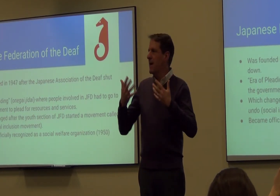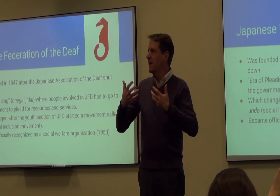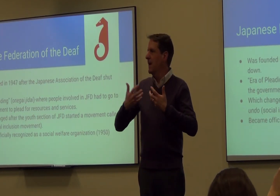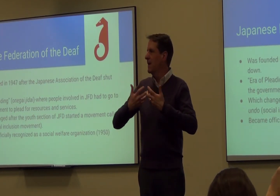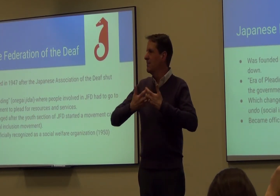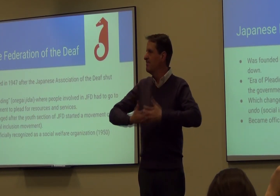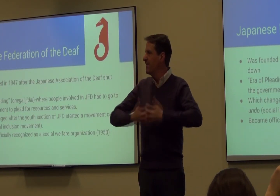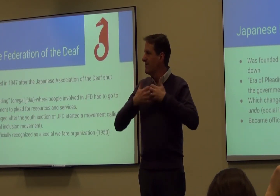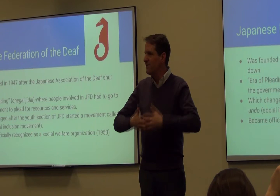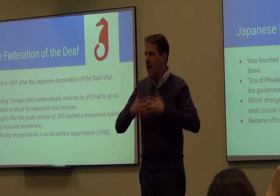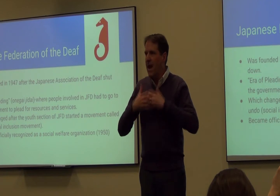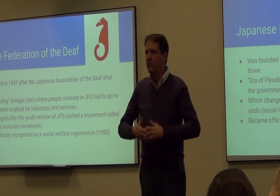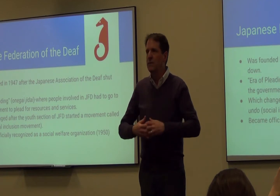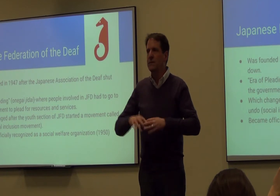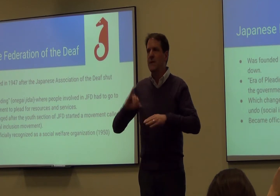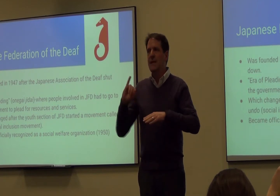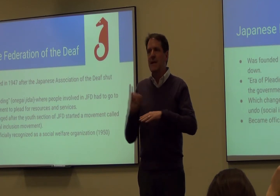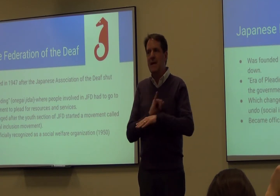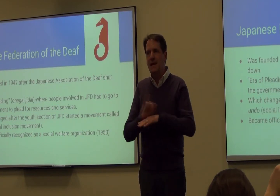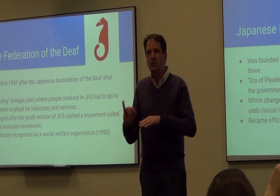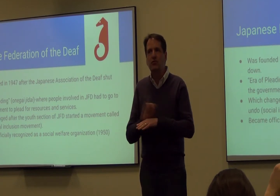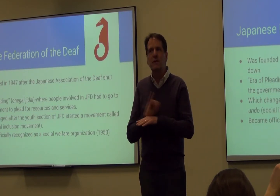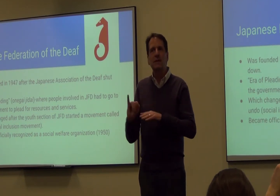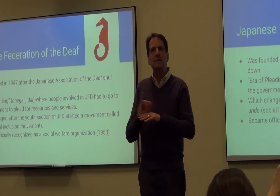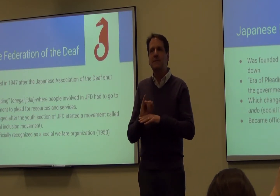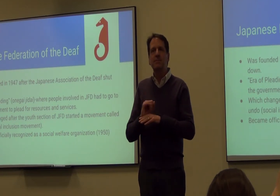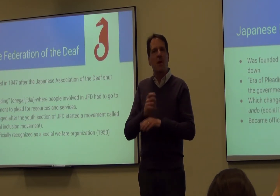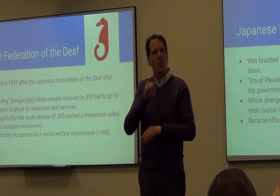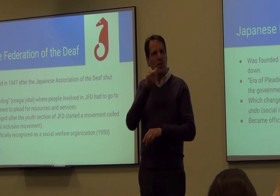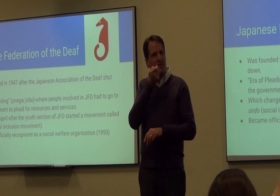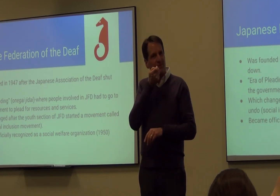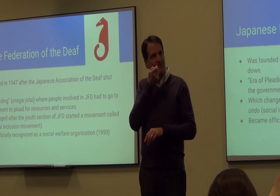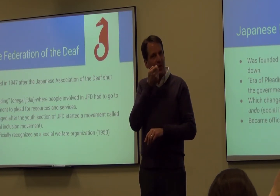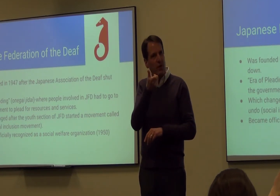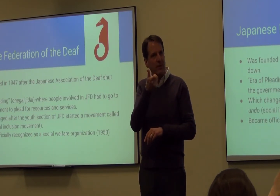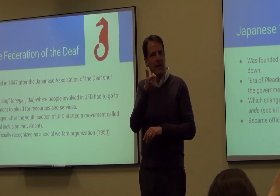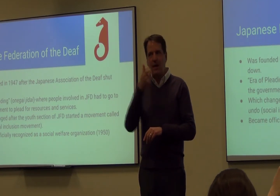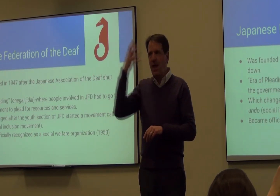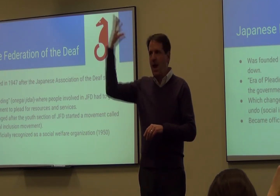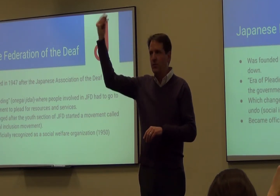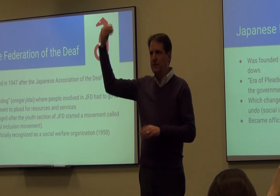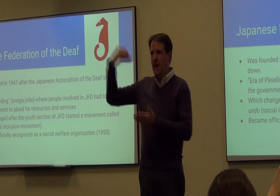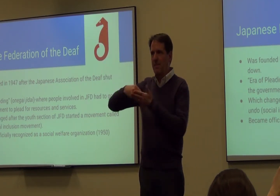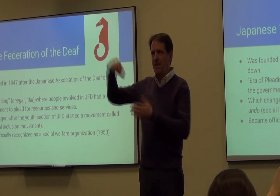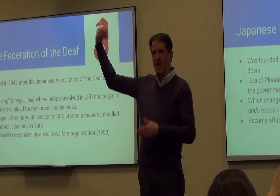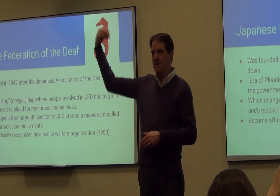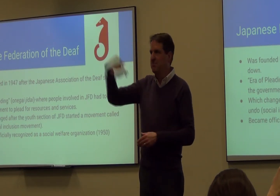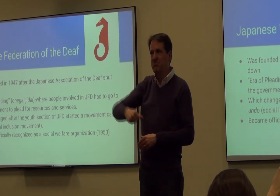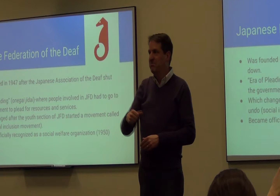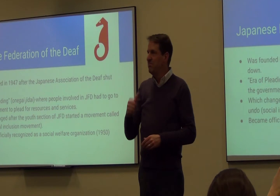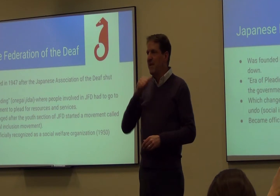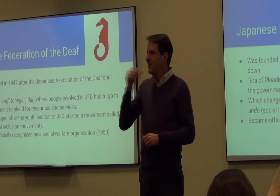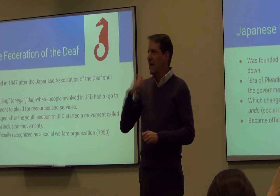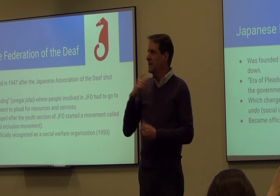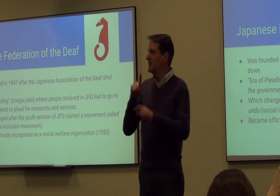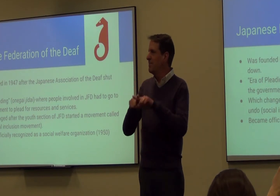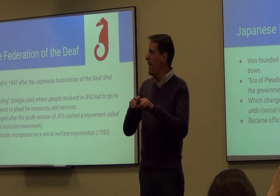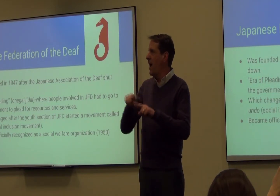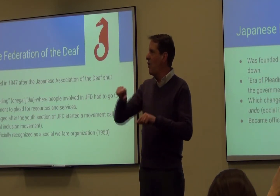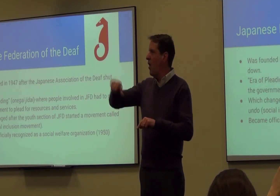about it, make decisions, manufacture and use the industry that they had to eliminate the outside support that